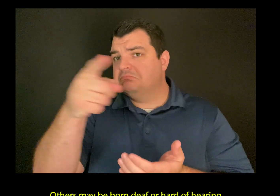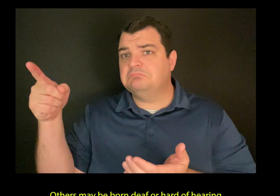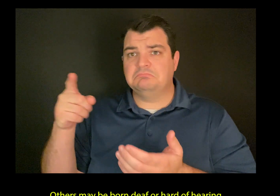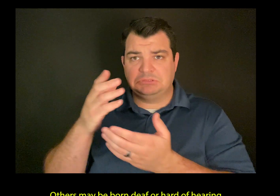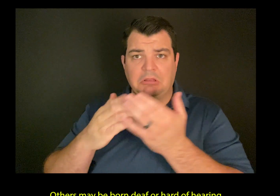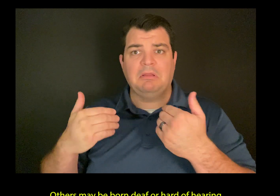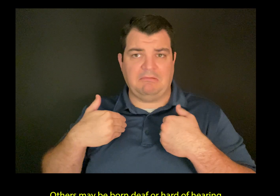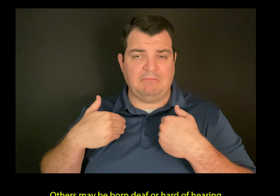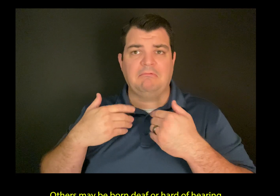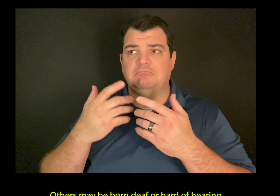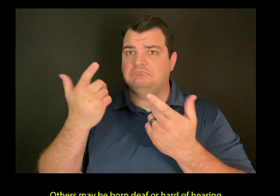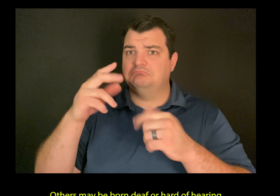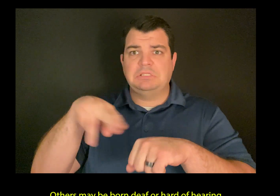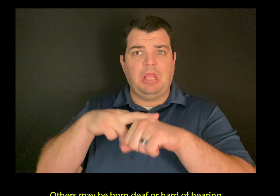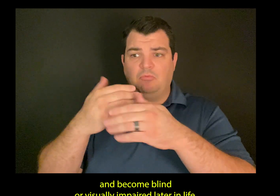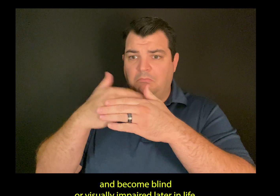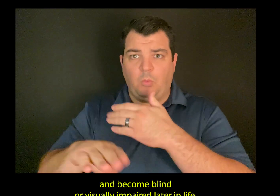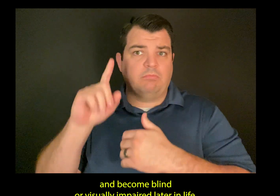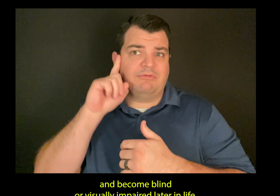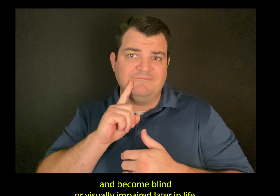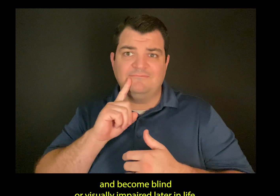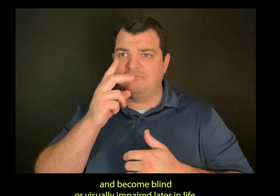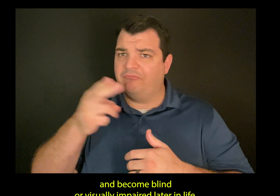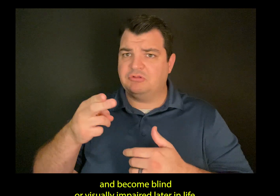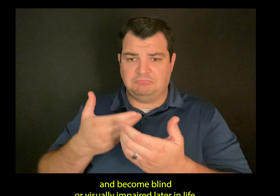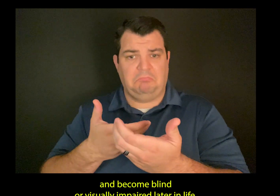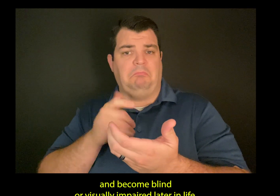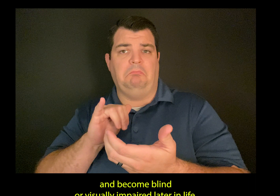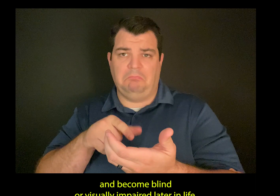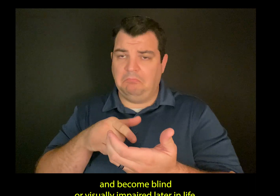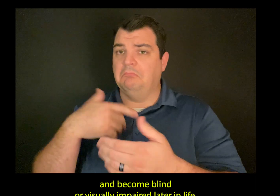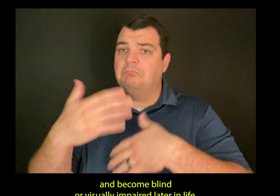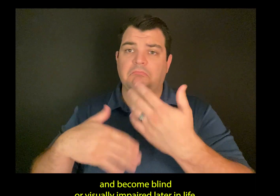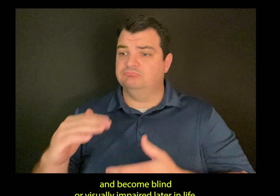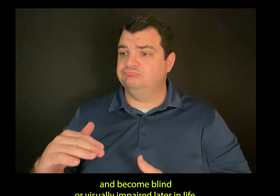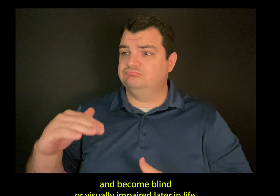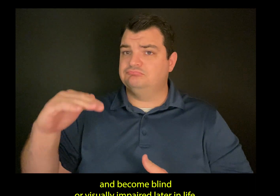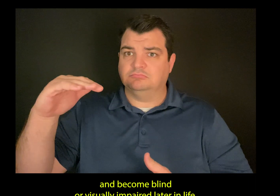Others may be born deaf or hard of hearing and become blind or visually impaired later in life.